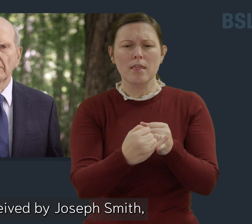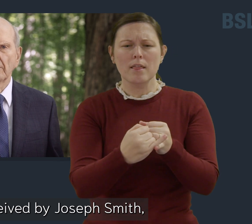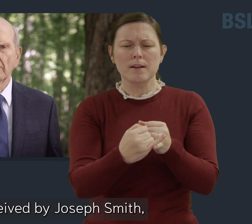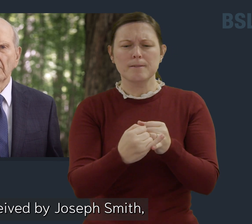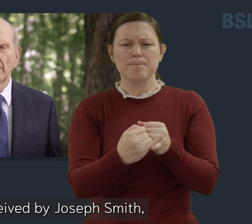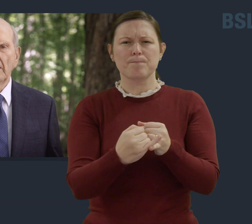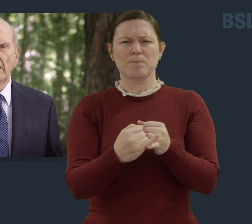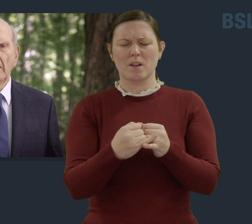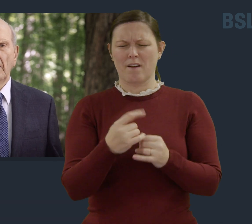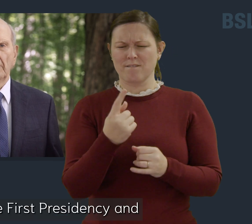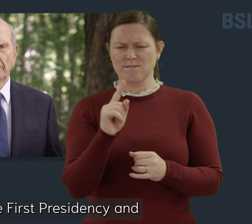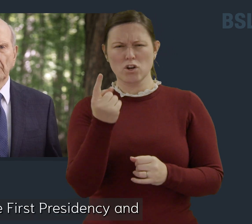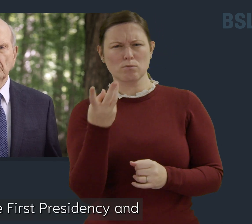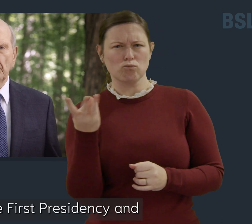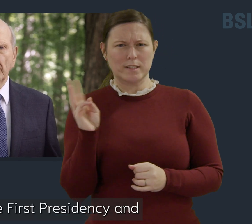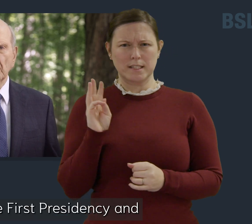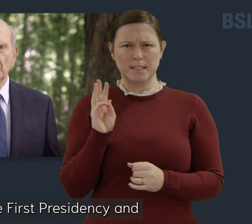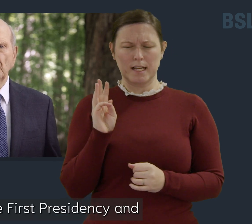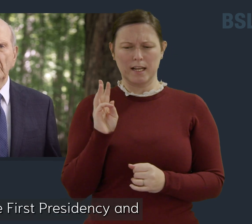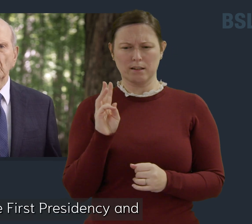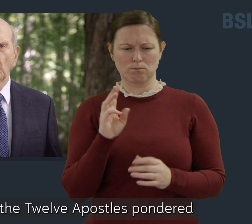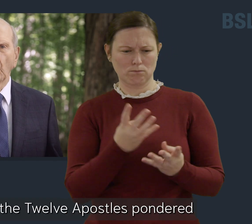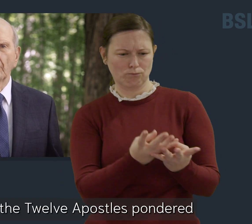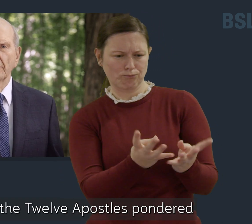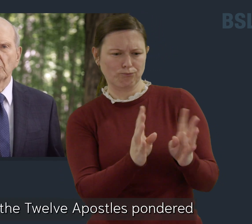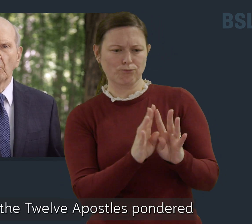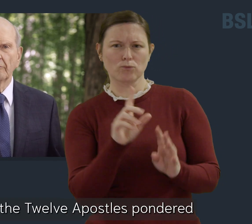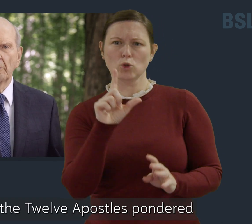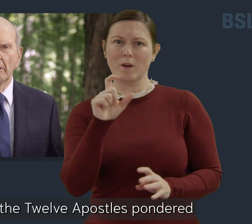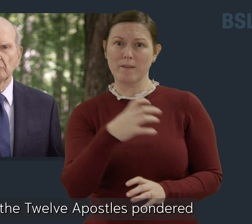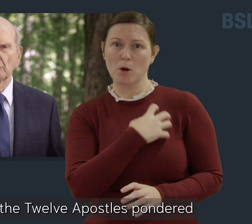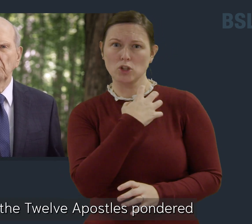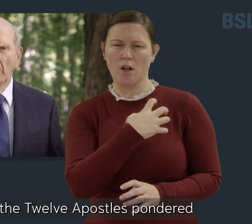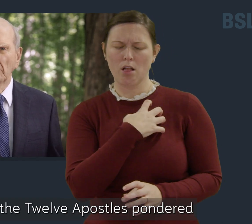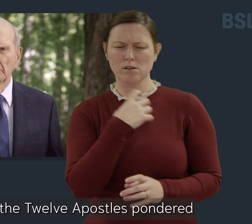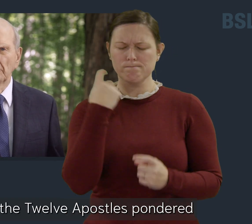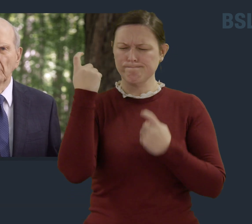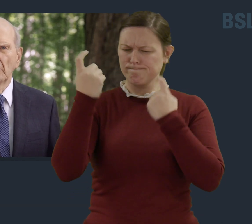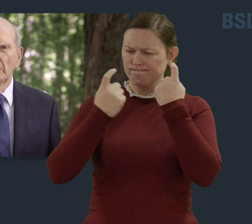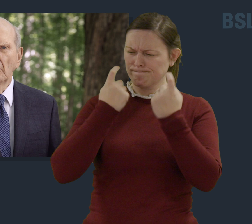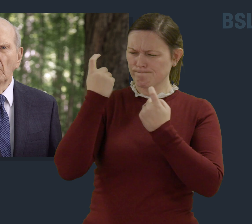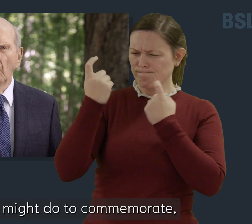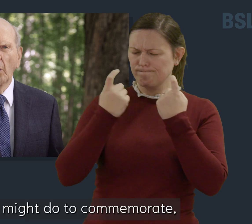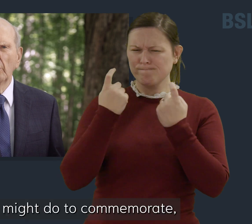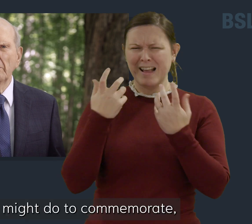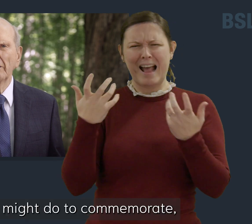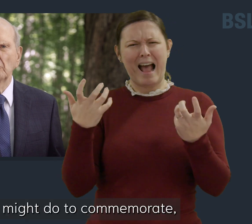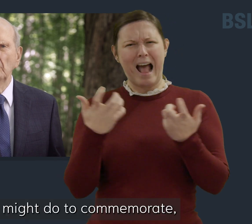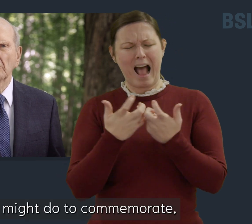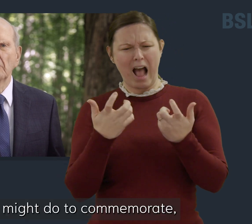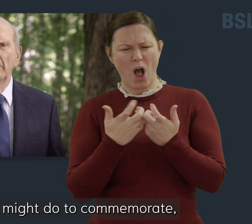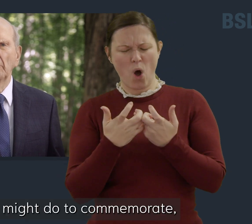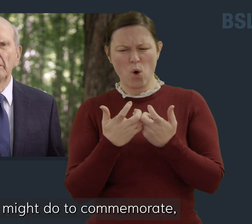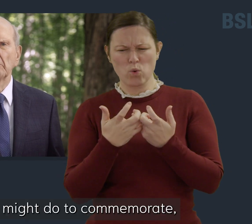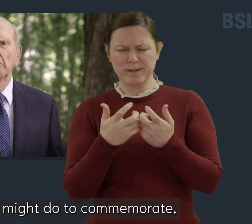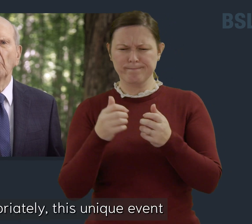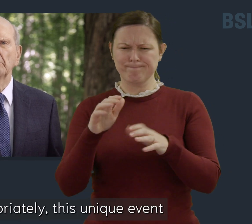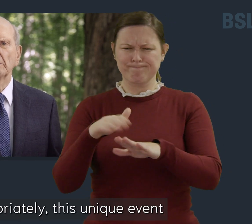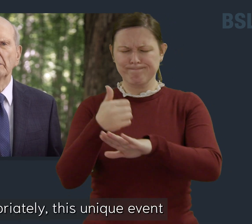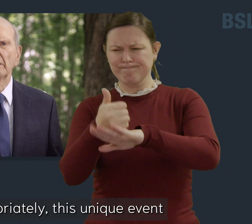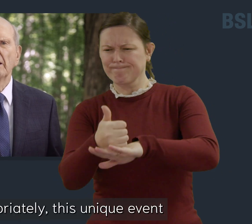Smith, the First Presidency and Quorum of the 12 Apostles pondered what we might do to